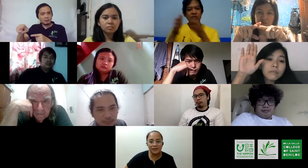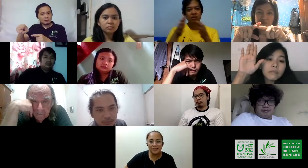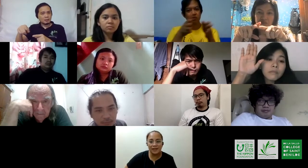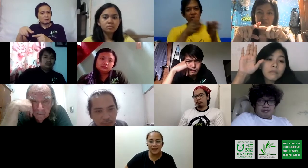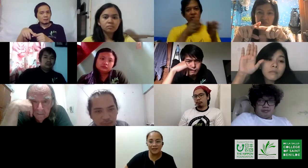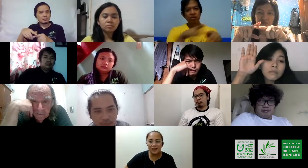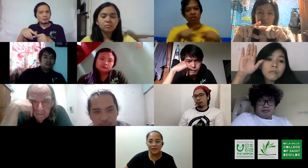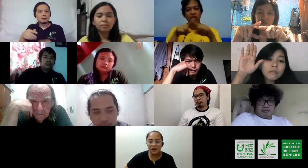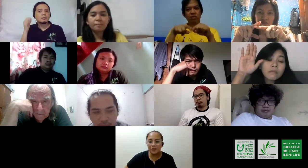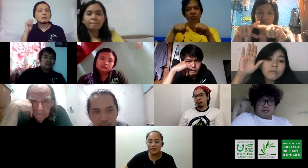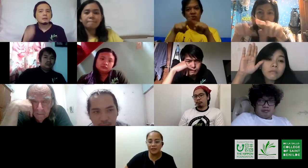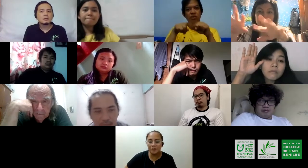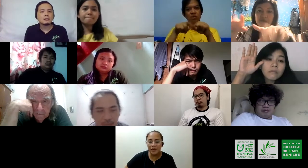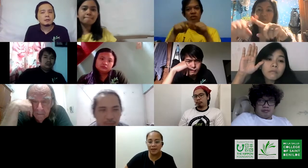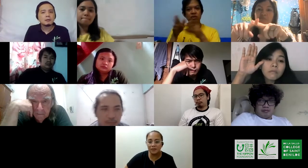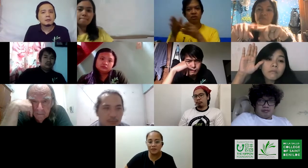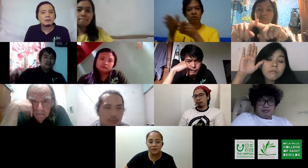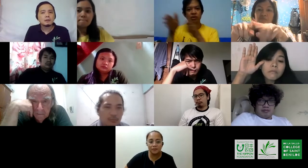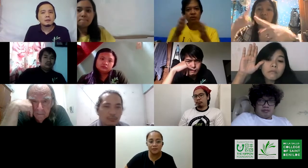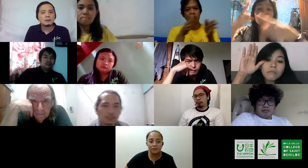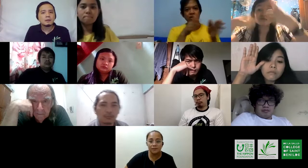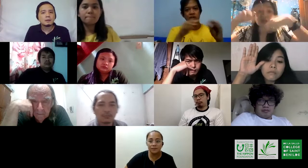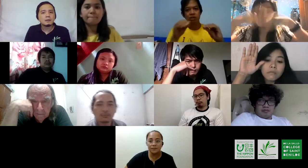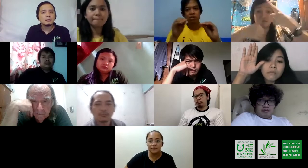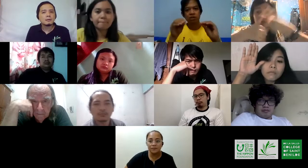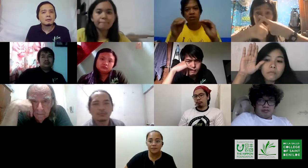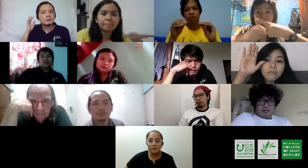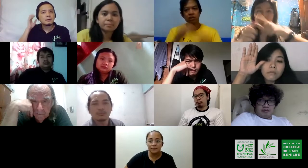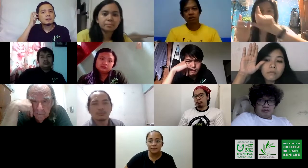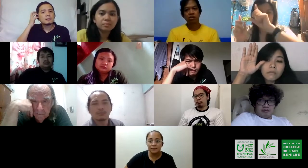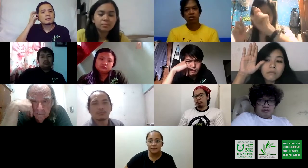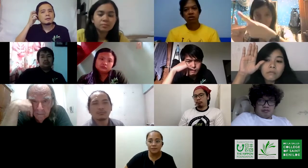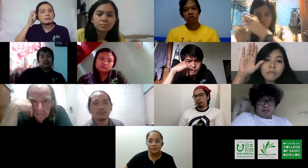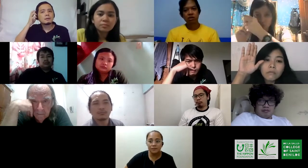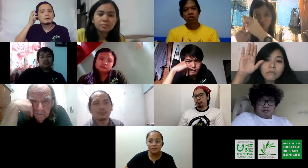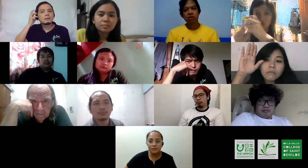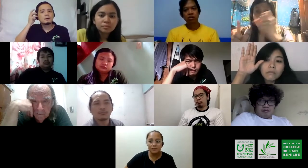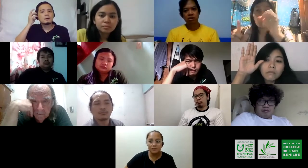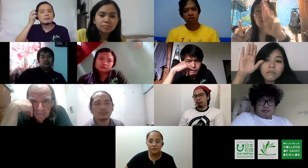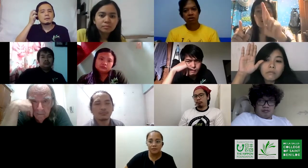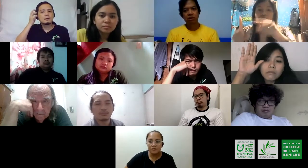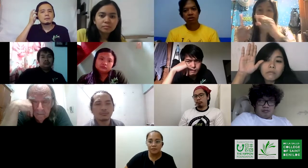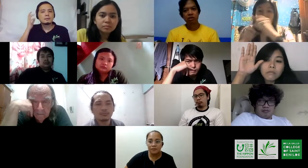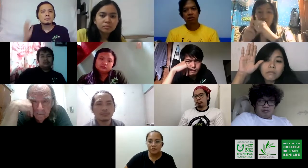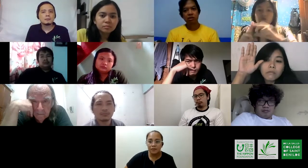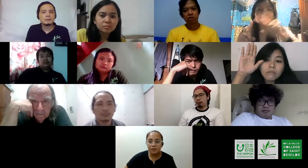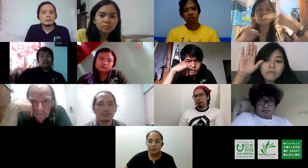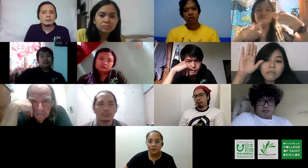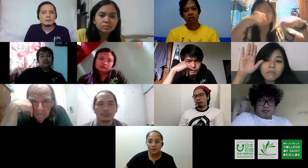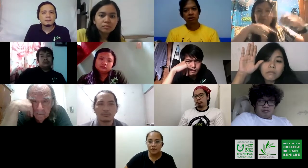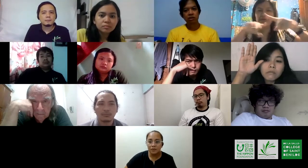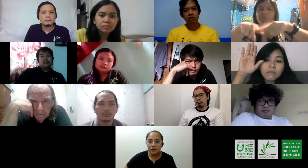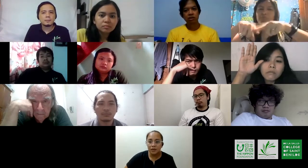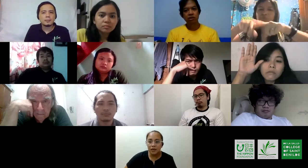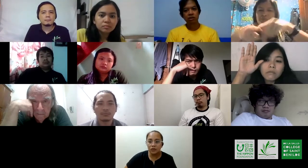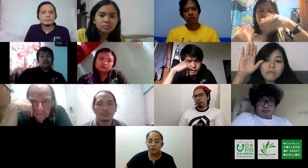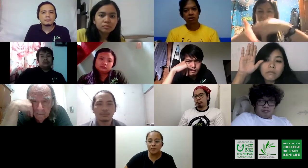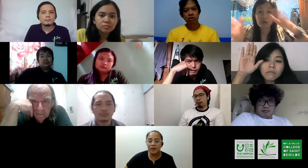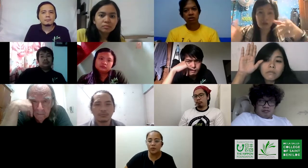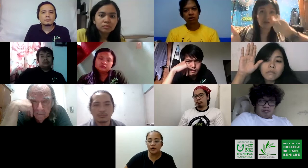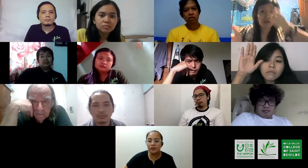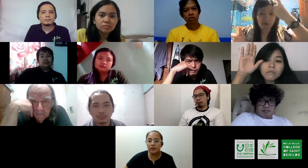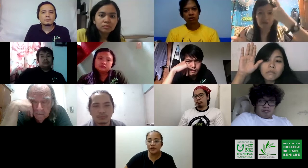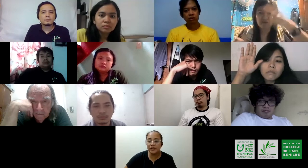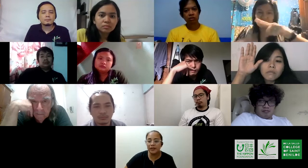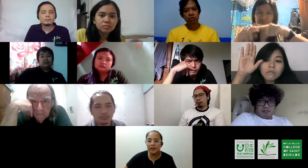Meng is saying it depends. it could